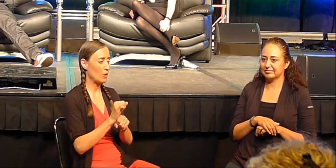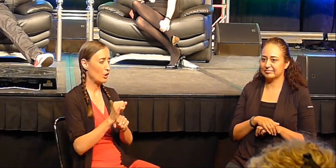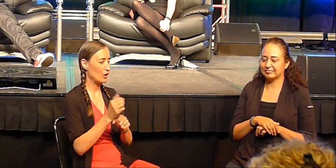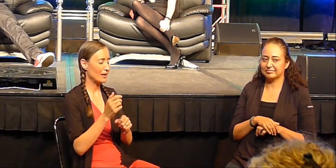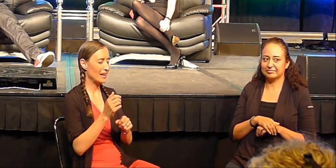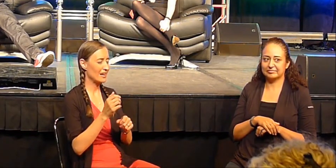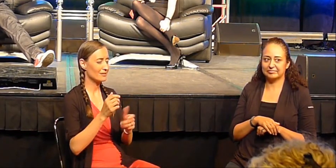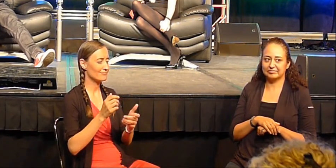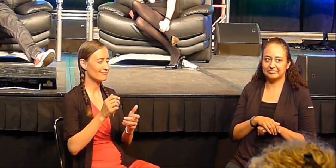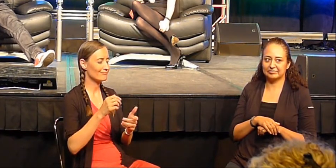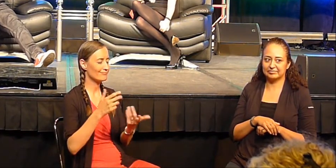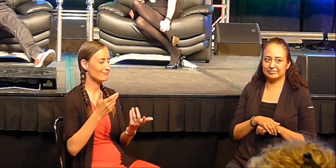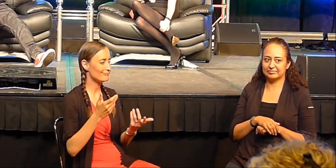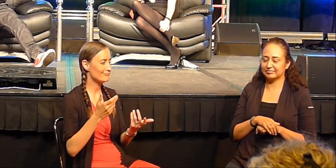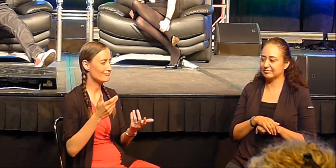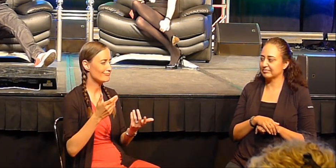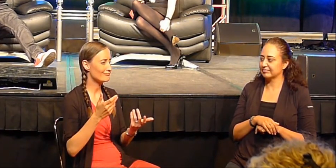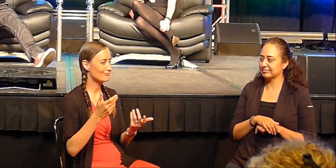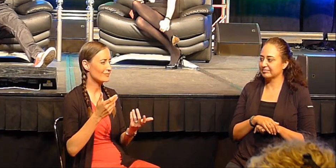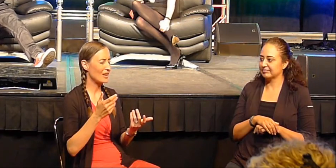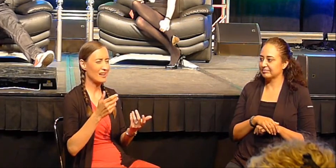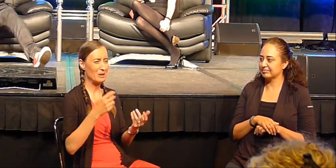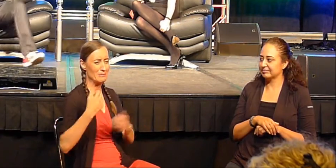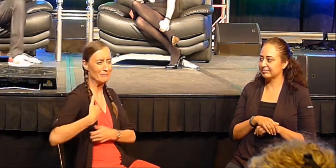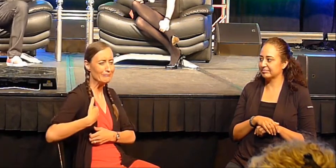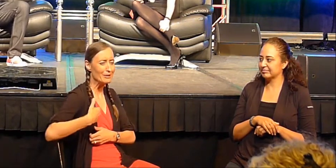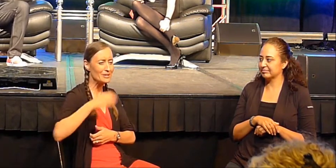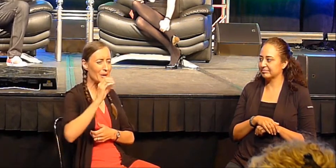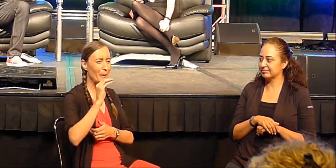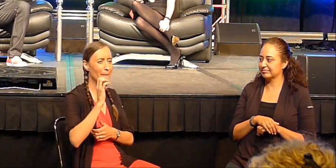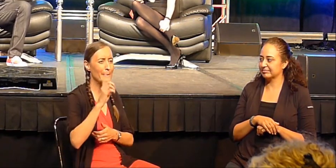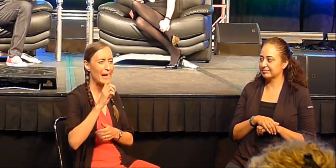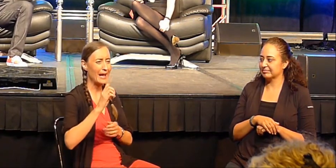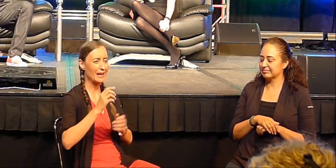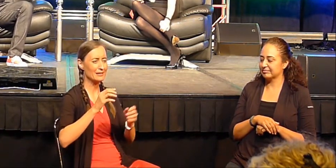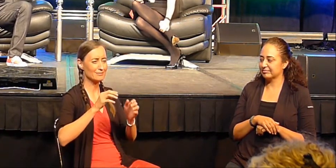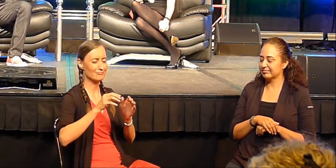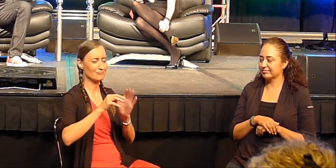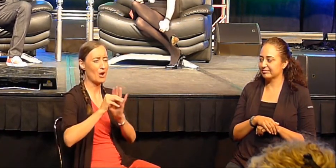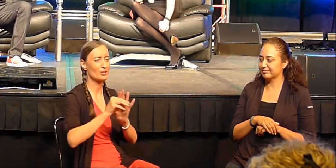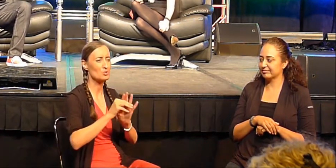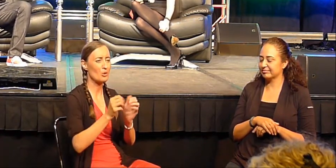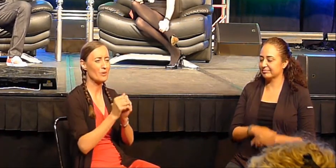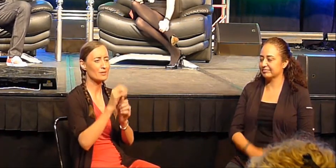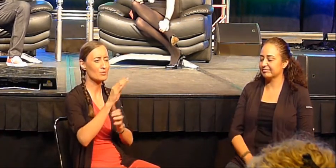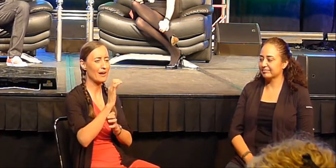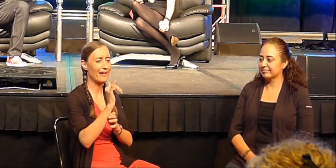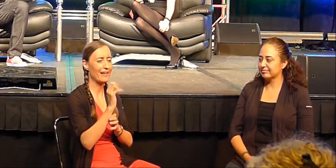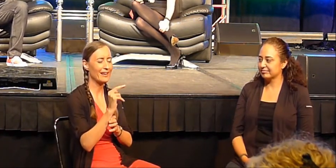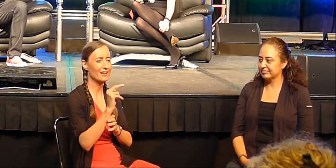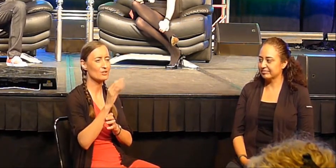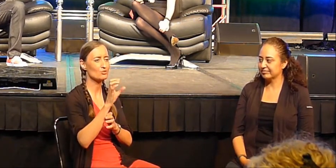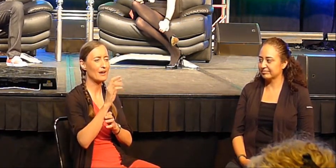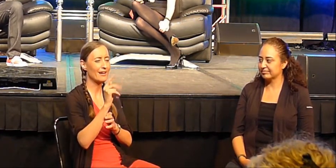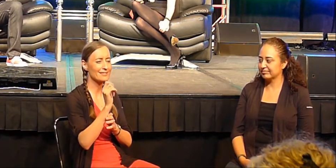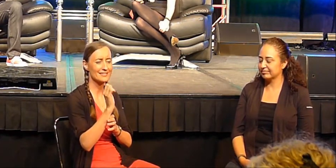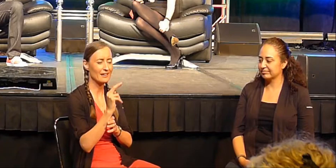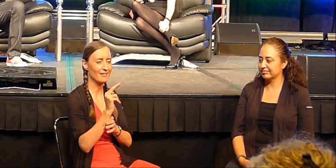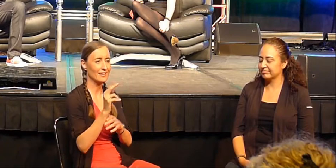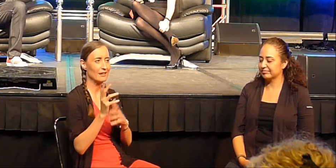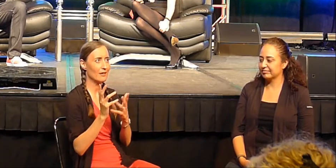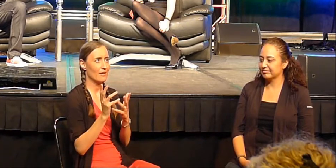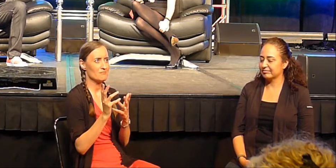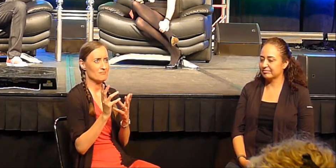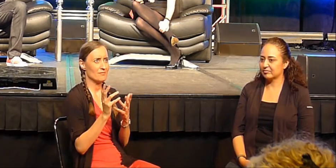command module with Bryan Cranston. You know, I mean, I've had an incredible career, so I don't consider